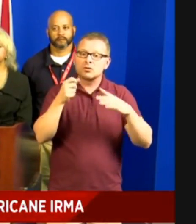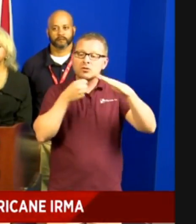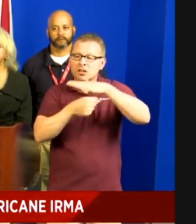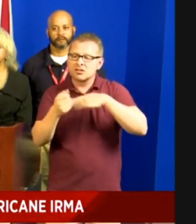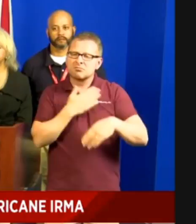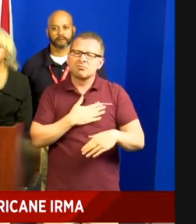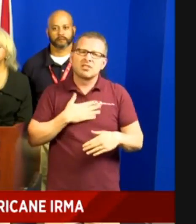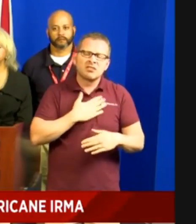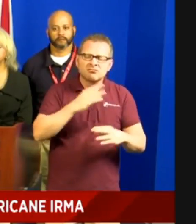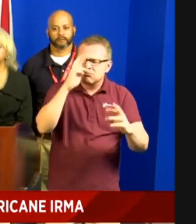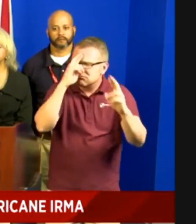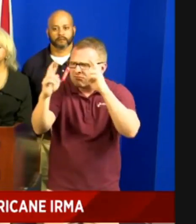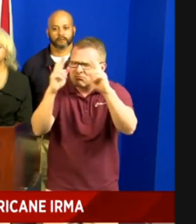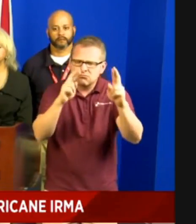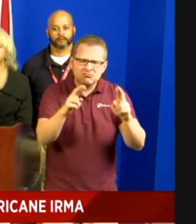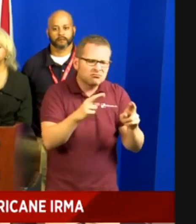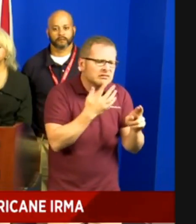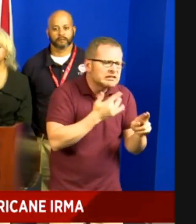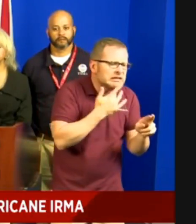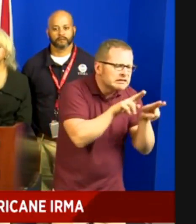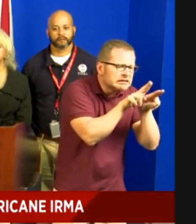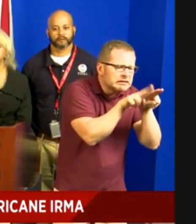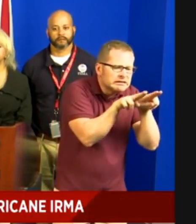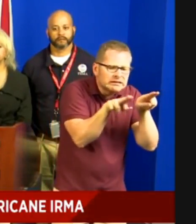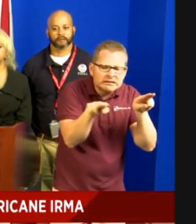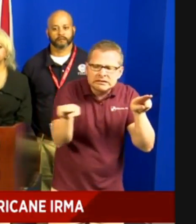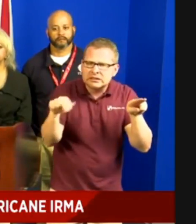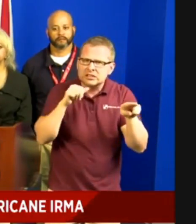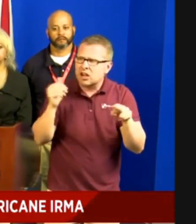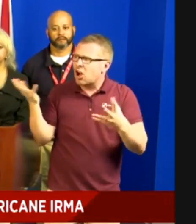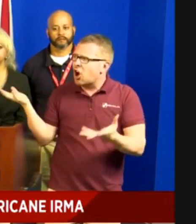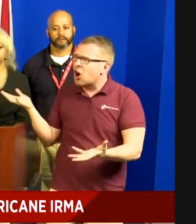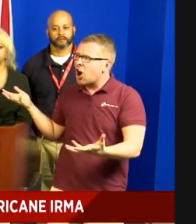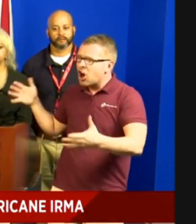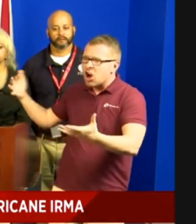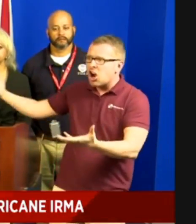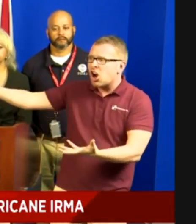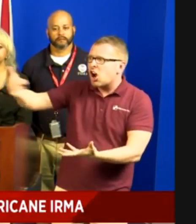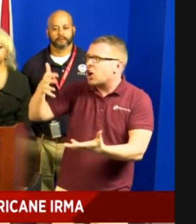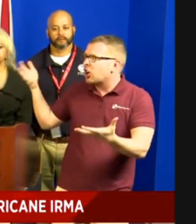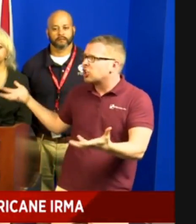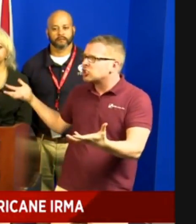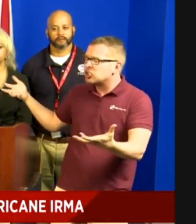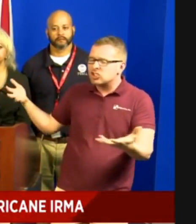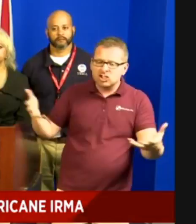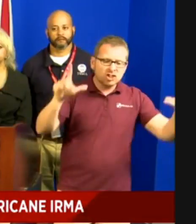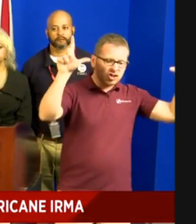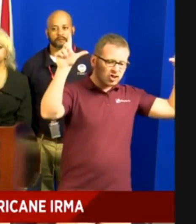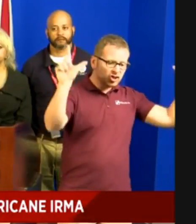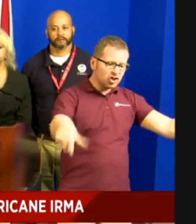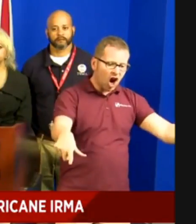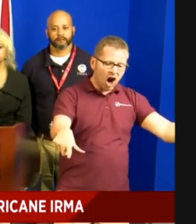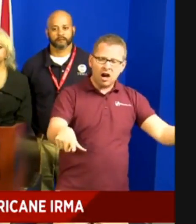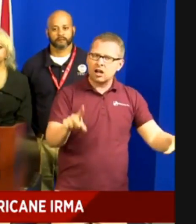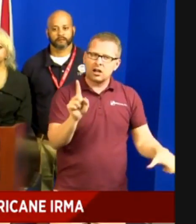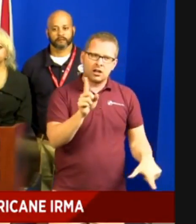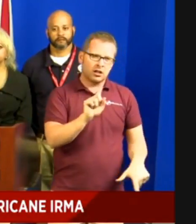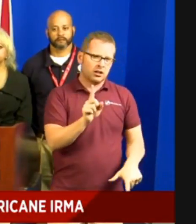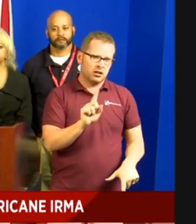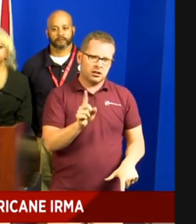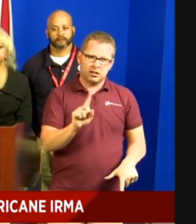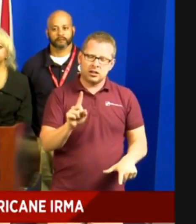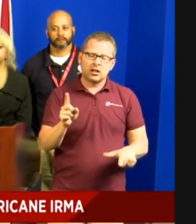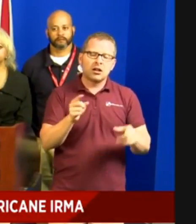residents out. Remember that room at the shelter is limited. Bring the items you need to ensure your comfort, but please do not